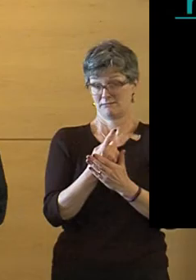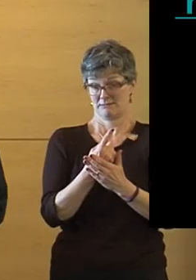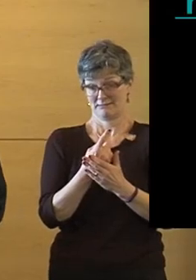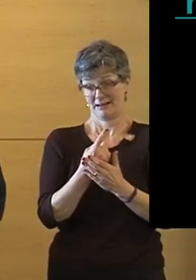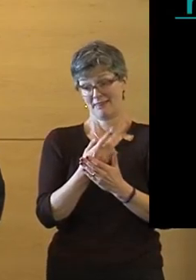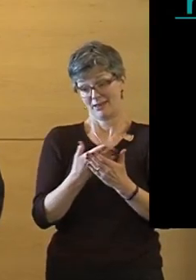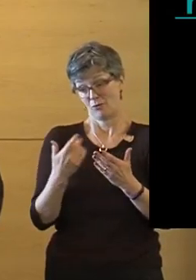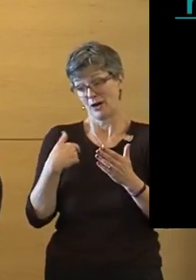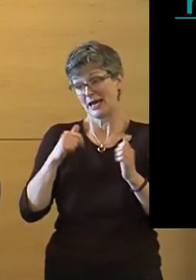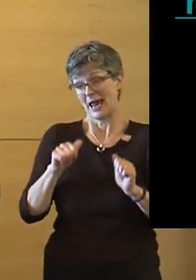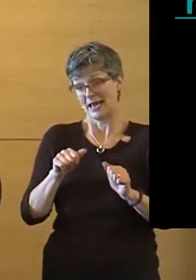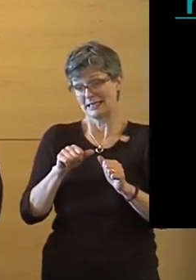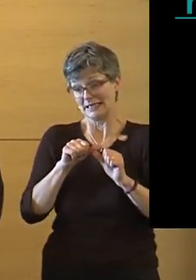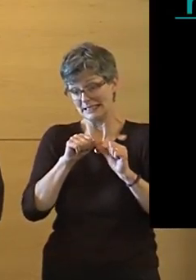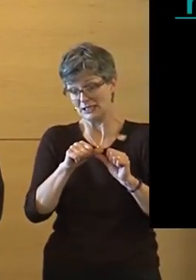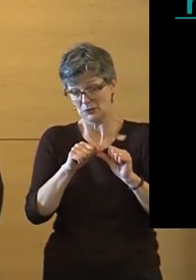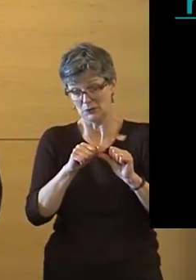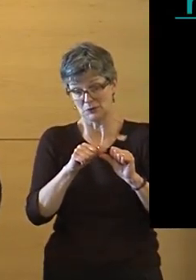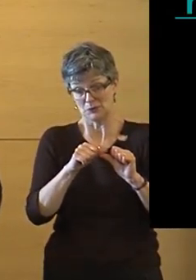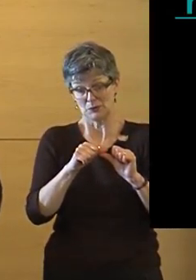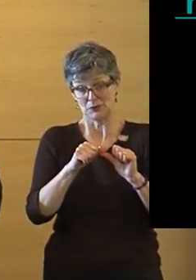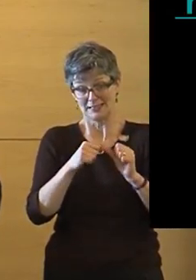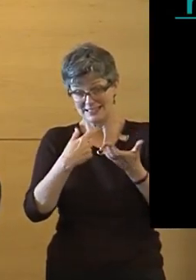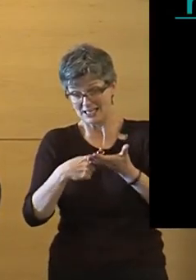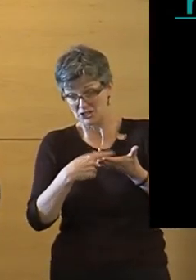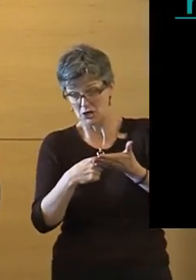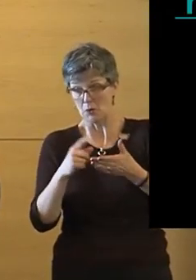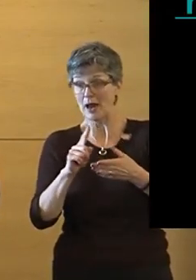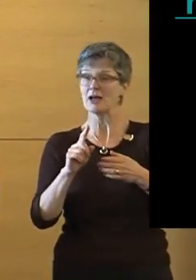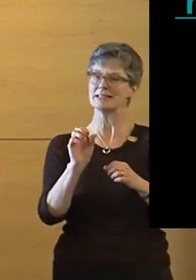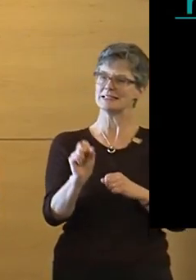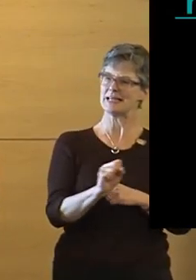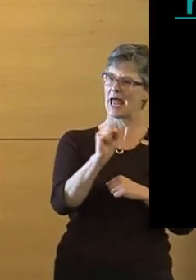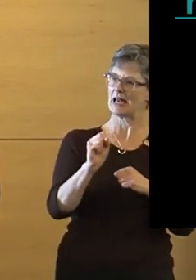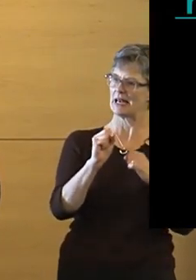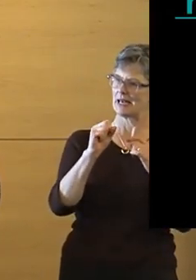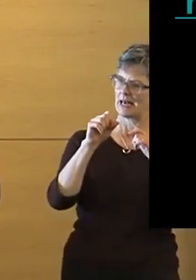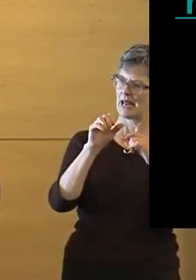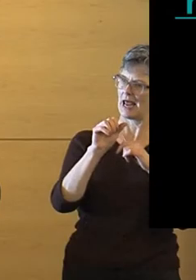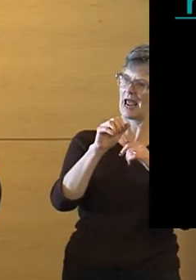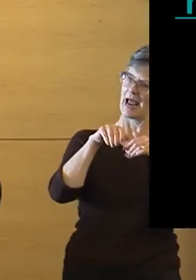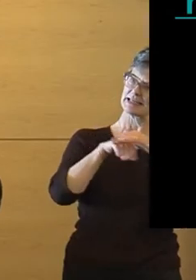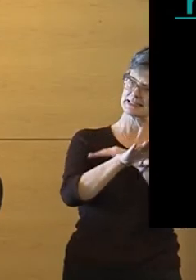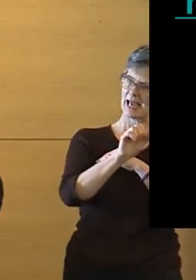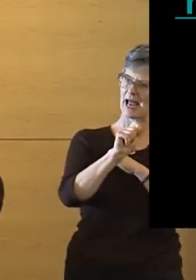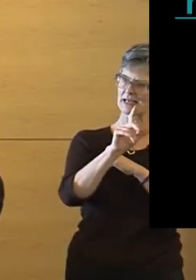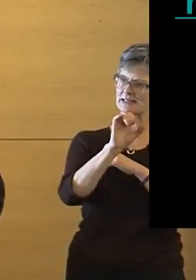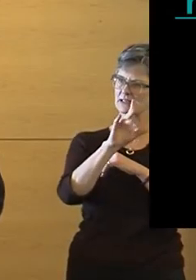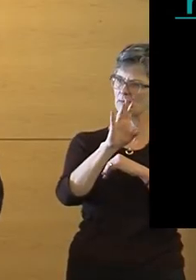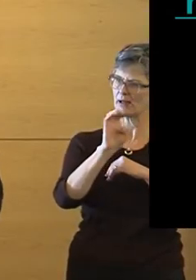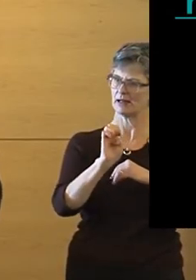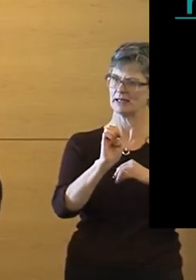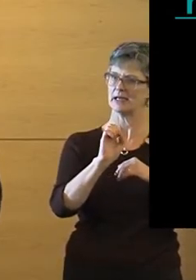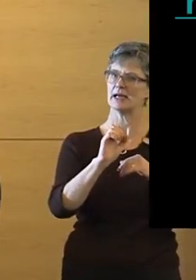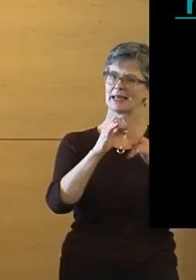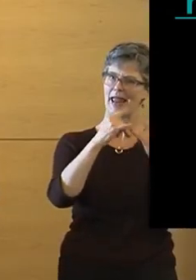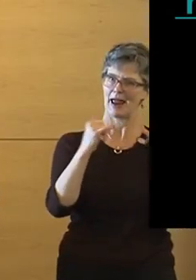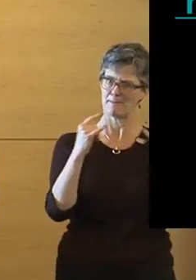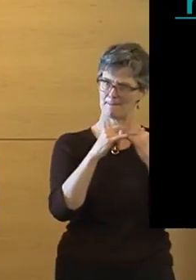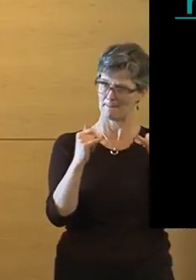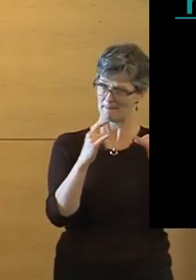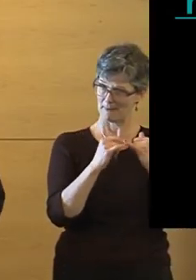work together, I think we can enjoy that road. But there is a lot of work to do. One area where we can